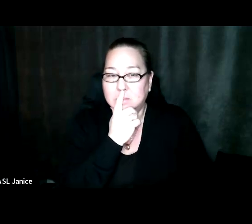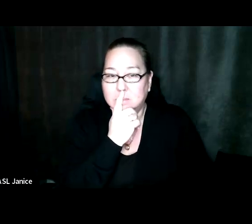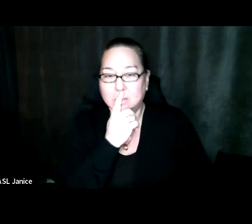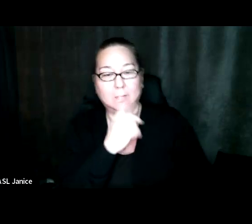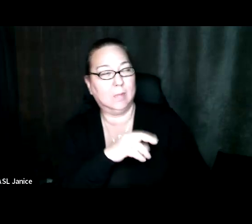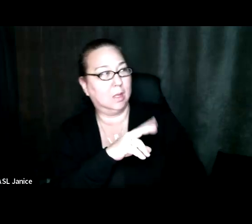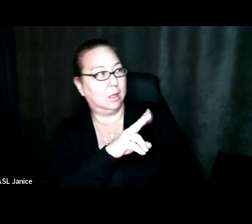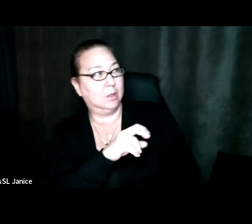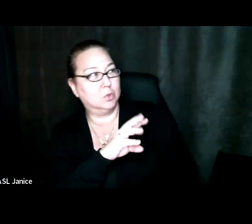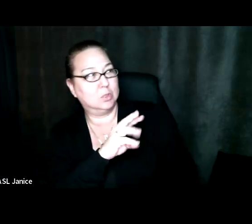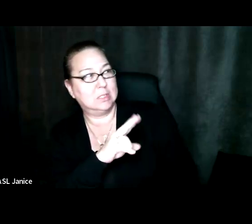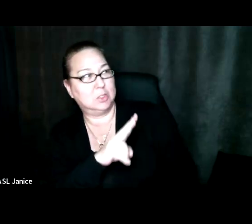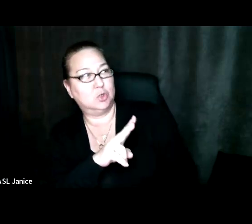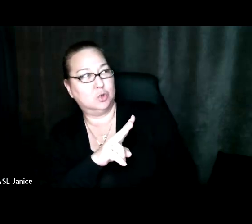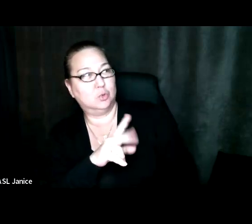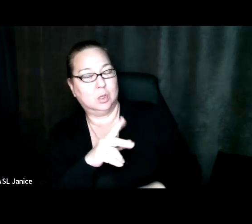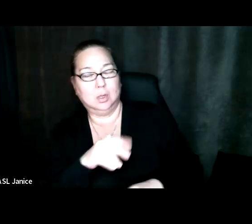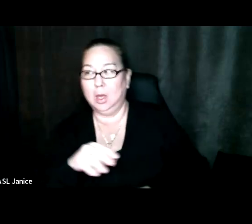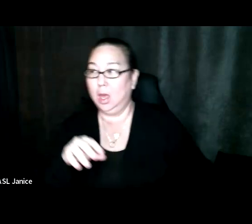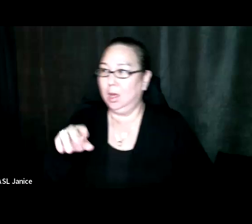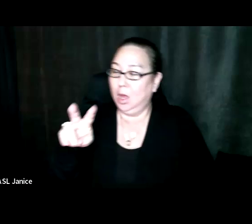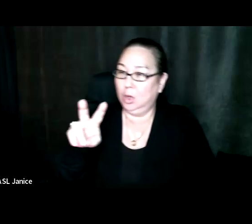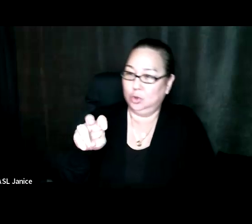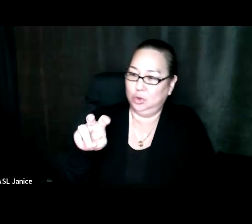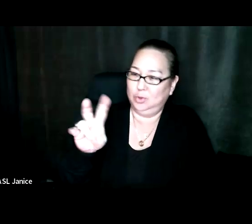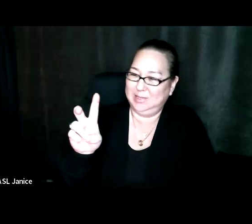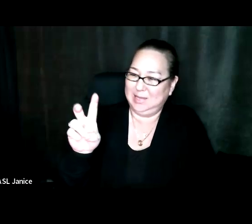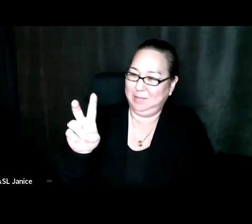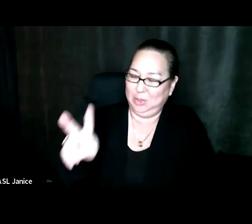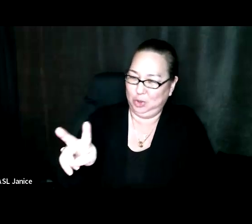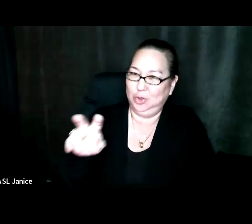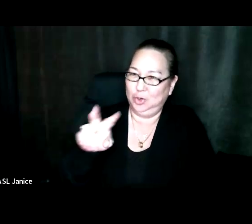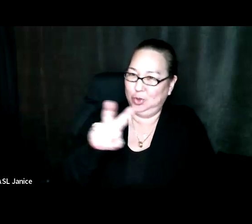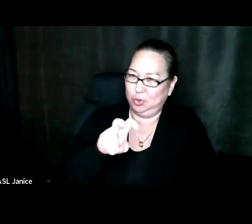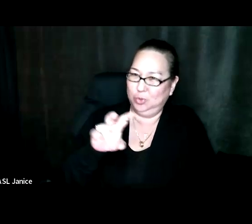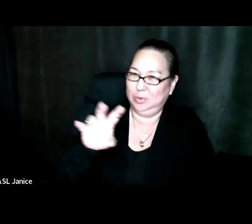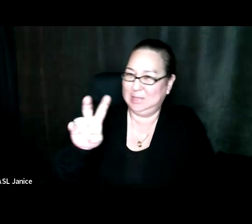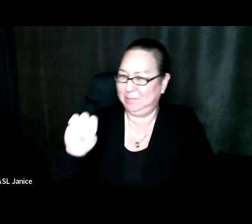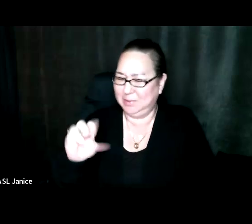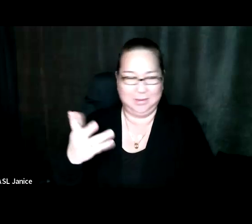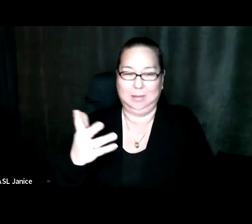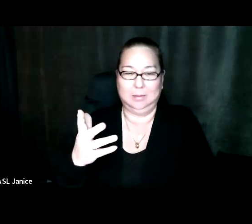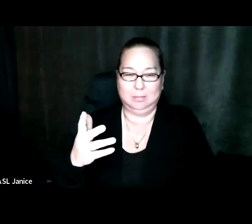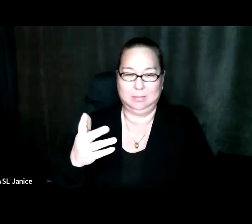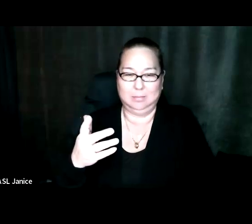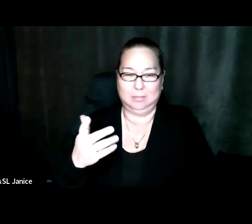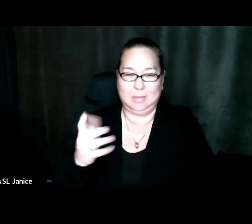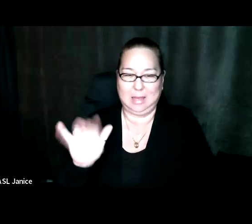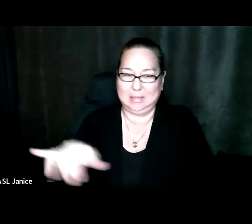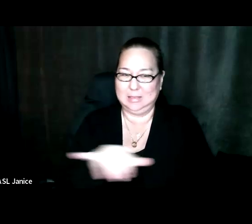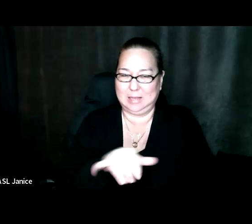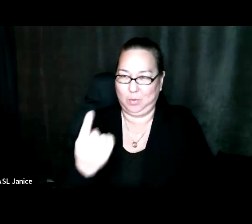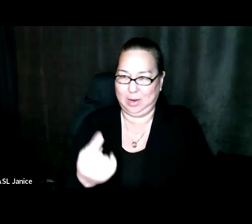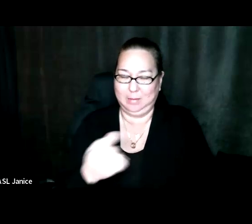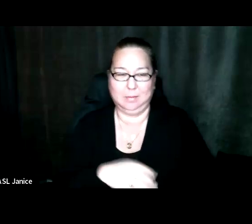to. Yeah, but yeah, 272 to 270, it's the Right. same. So, My question is